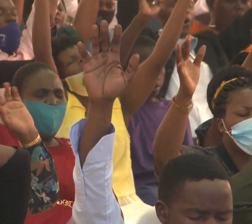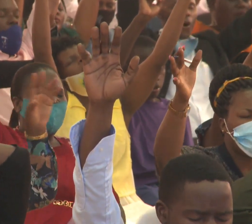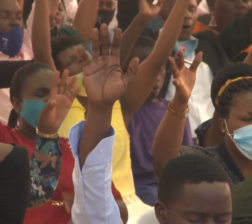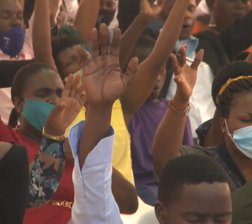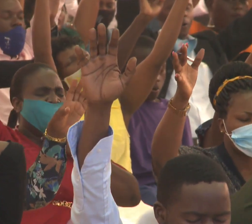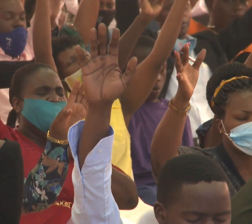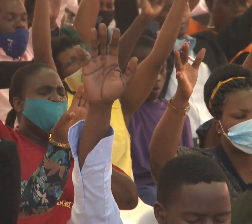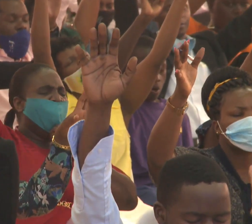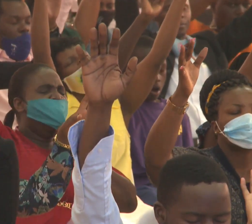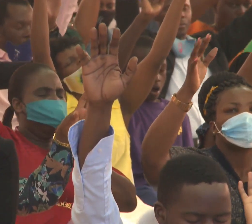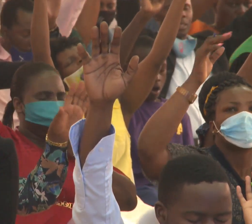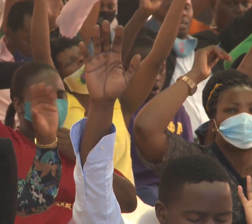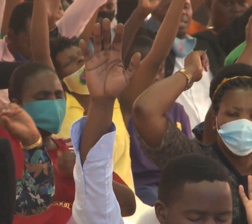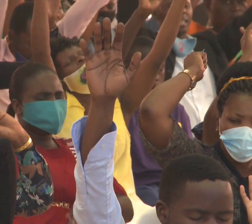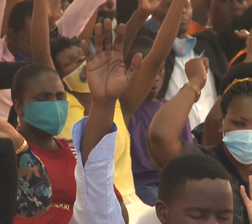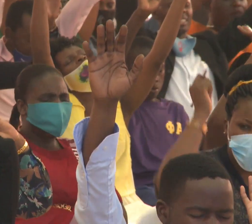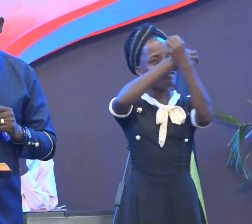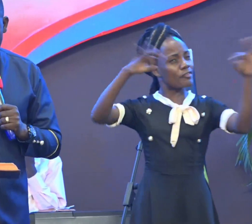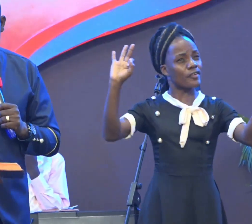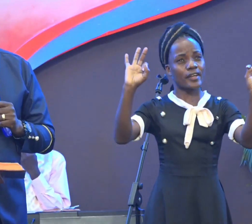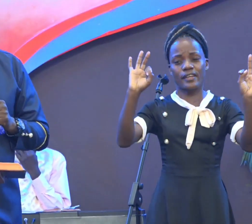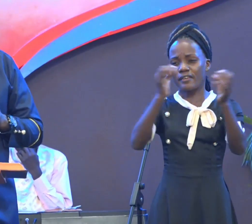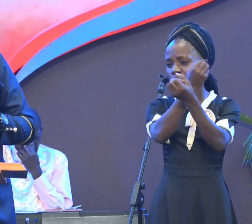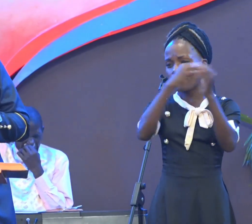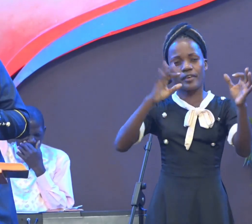realm. Bute. Bute.